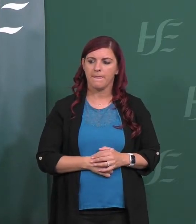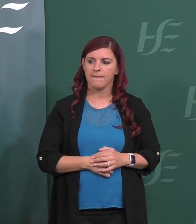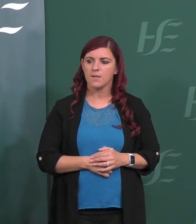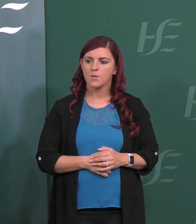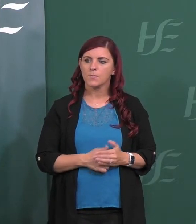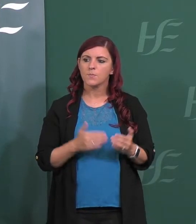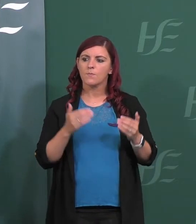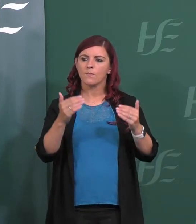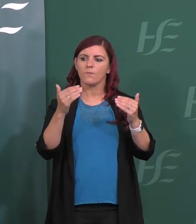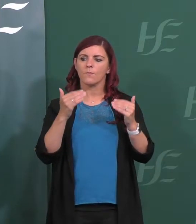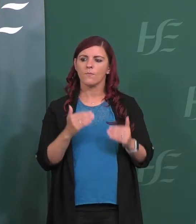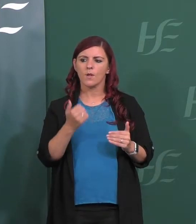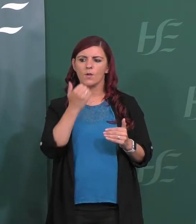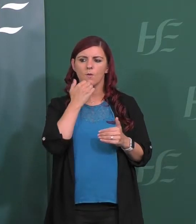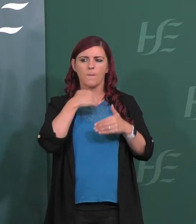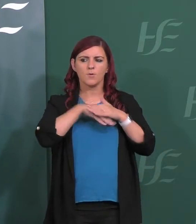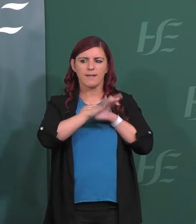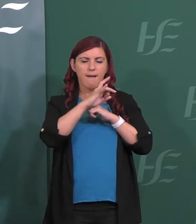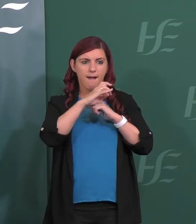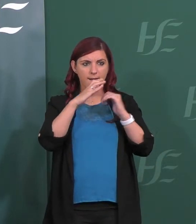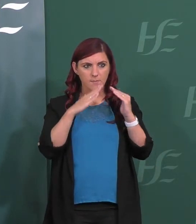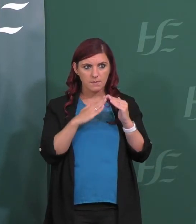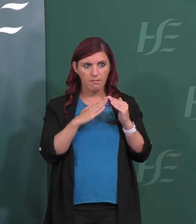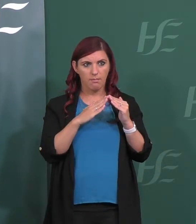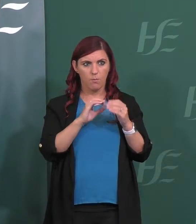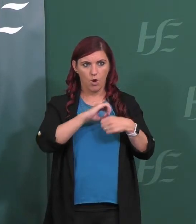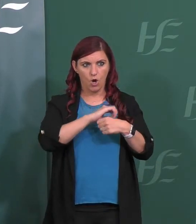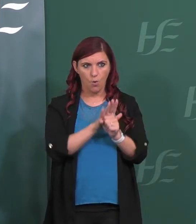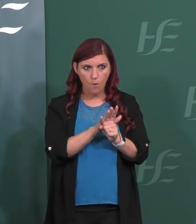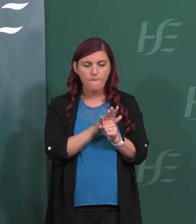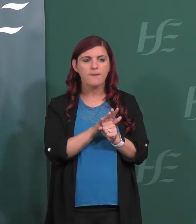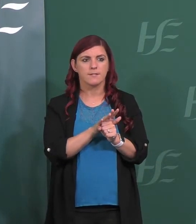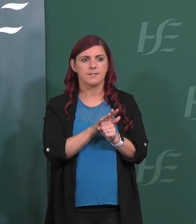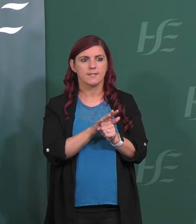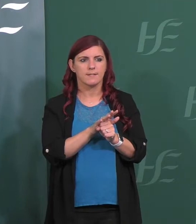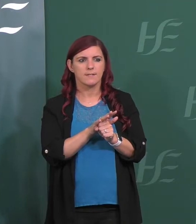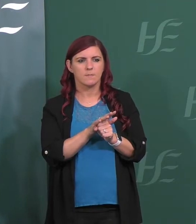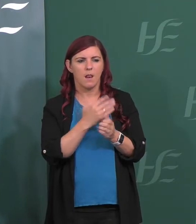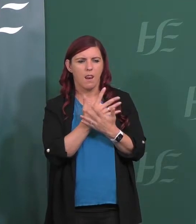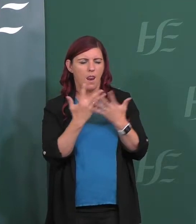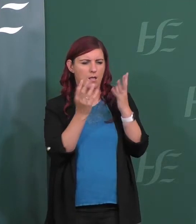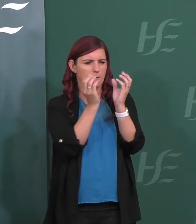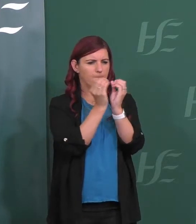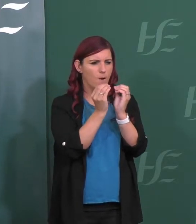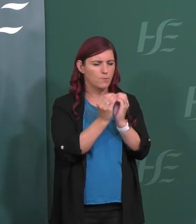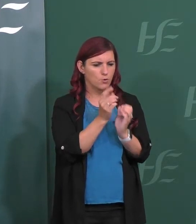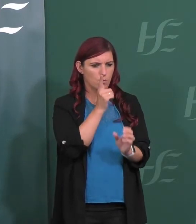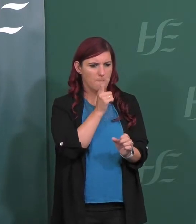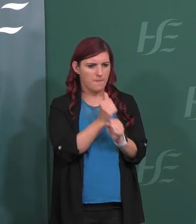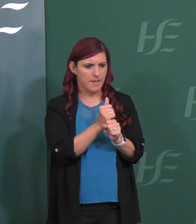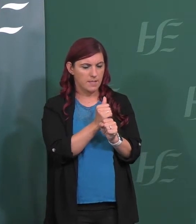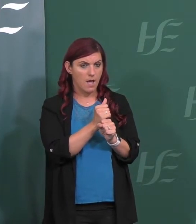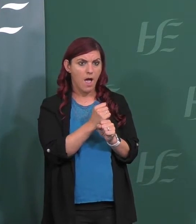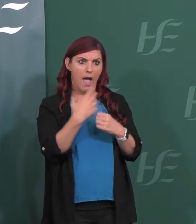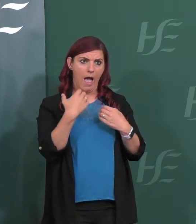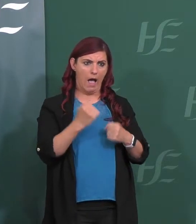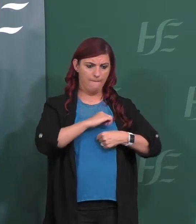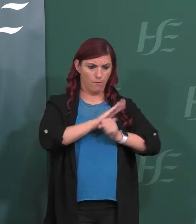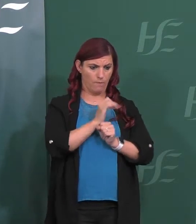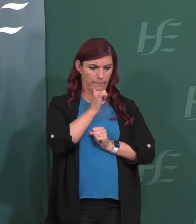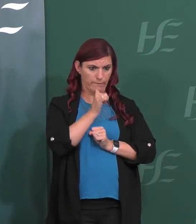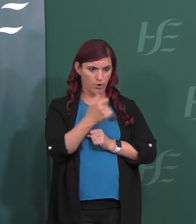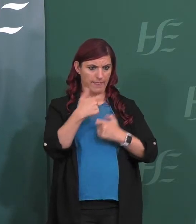Hospitalized cases with COVID, there's been much commentary, public questioning, understandably, of all the people in